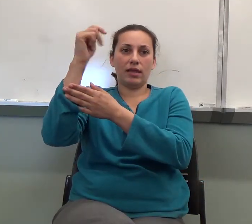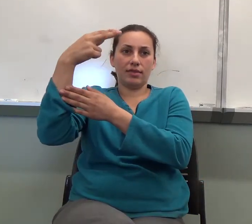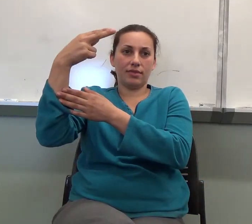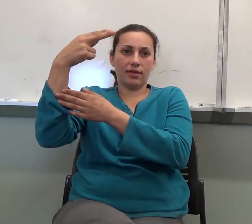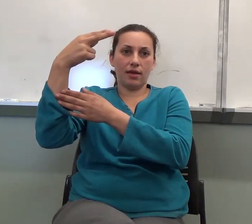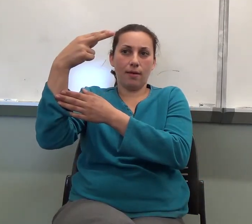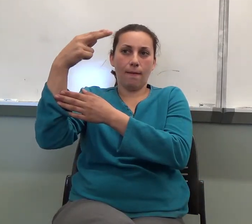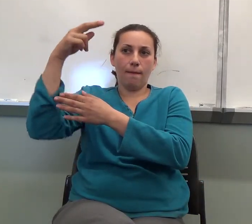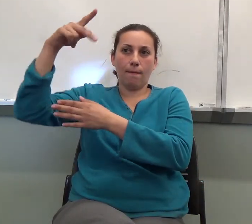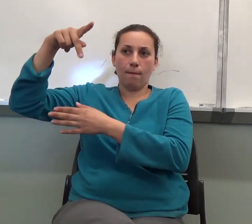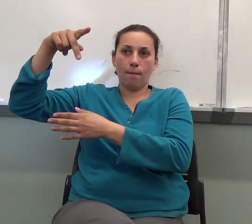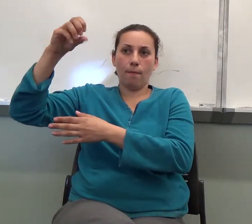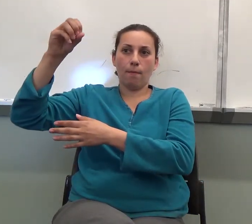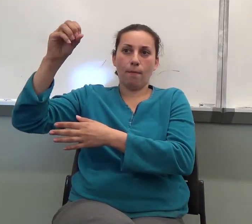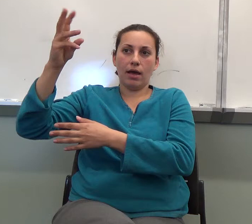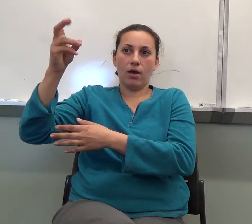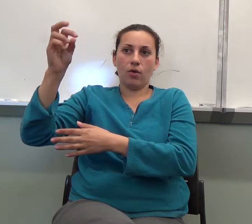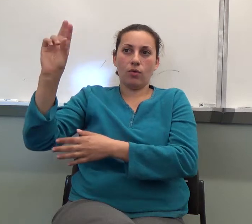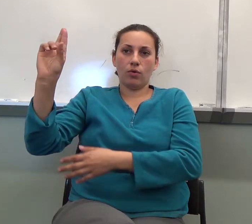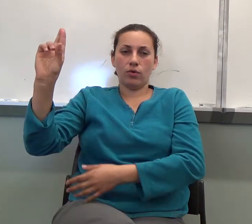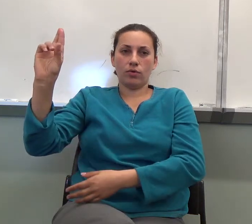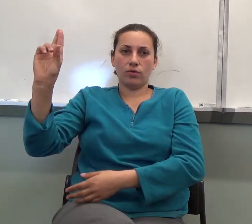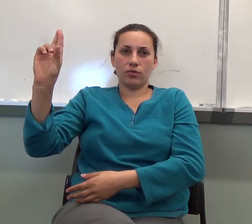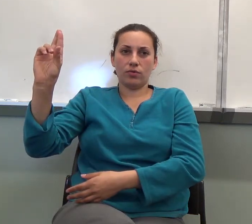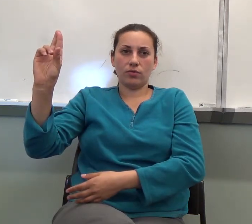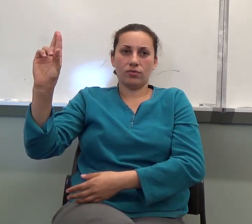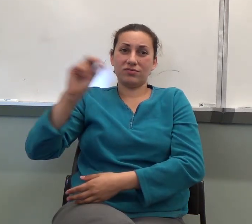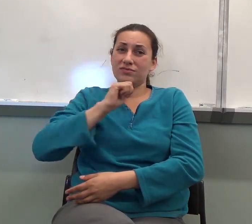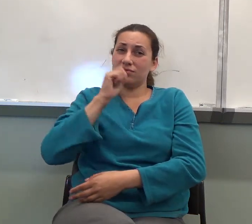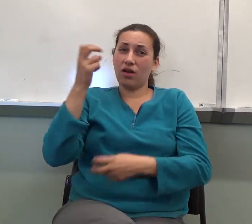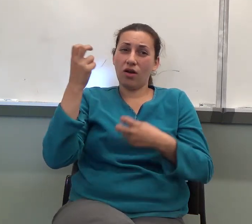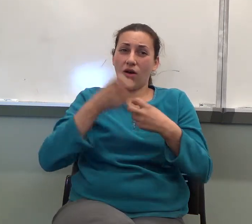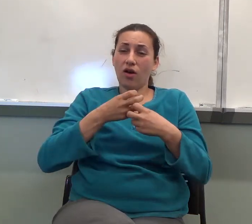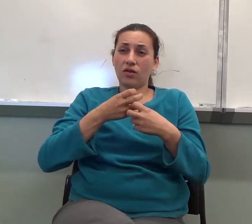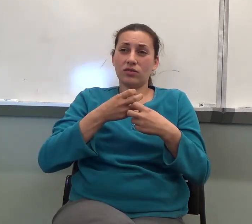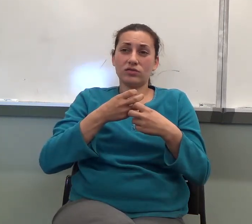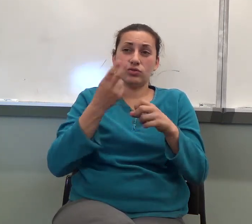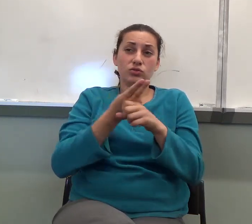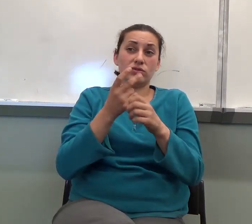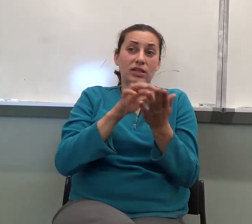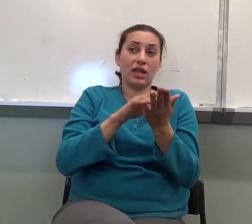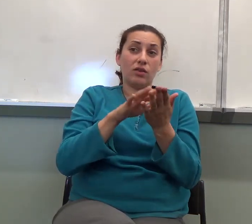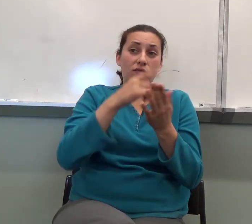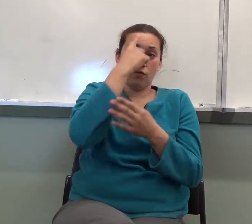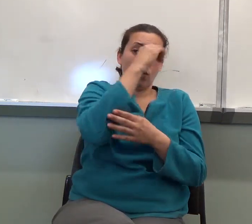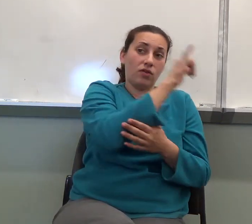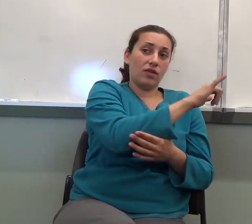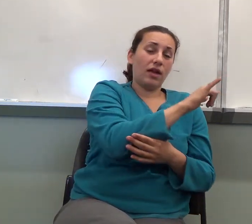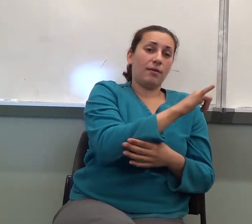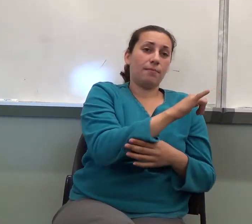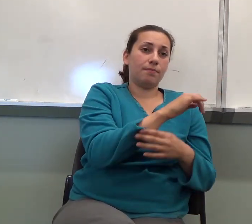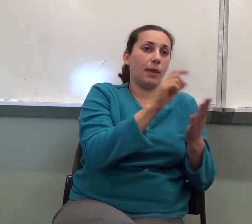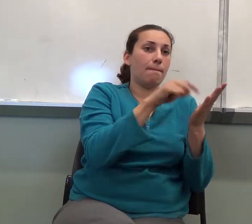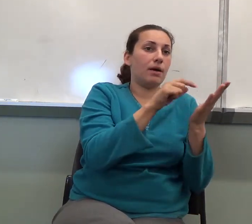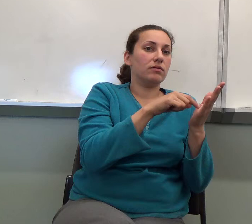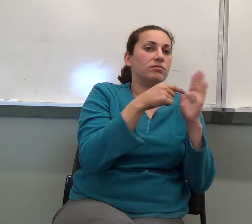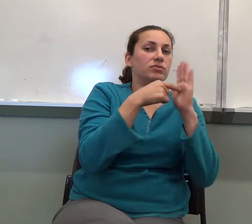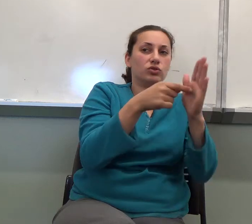Okay? Now that's not hard to enter into the calculator, that's fairly easy. Here are the button pushes. First of all, you do it like